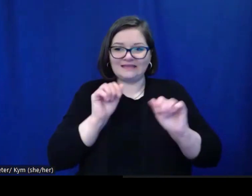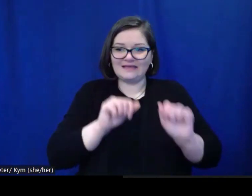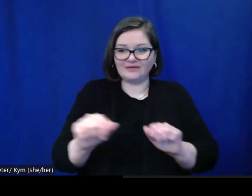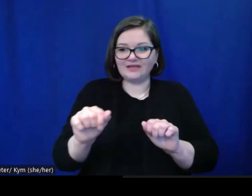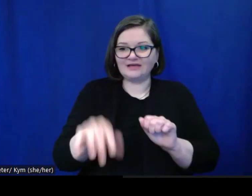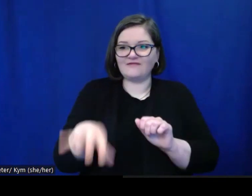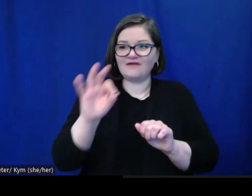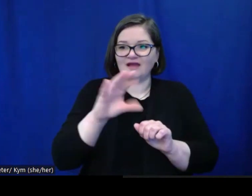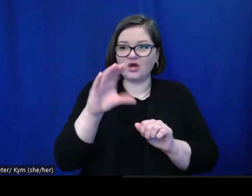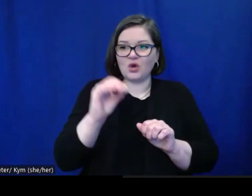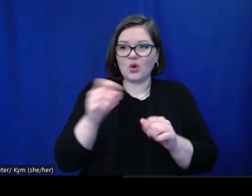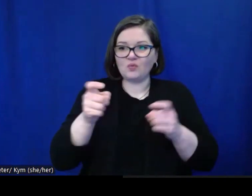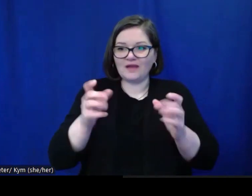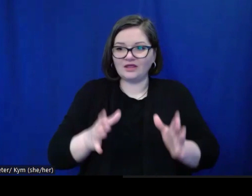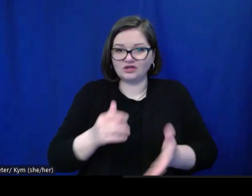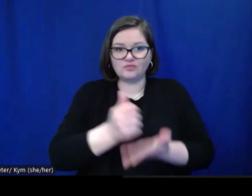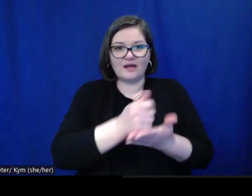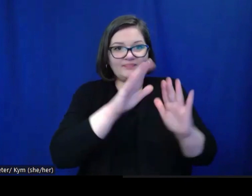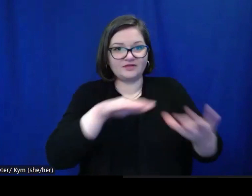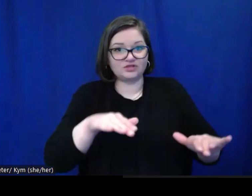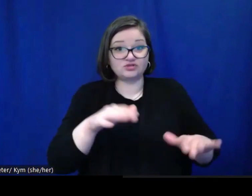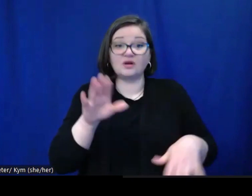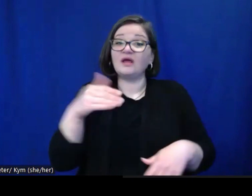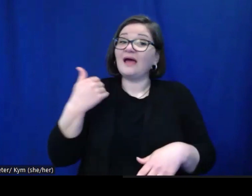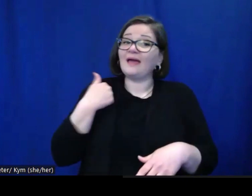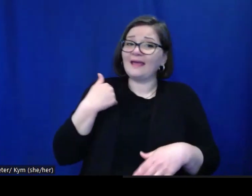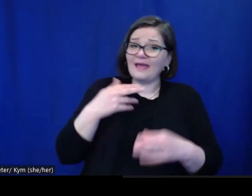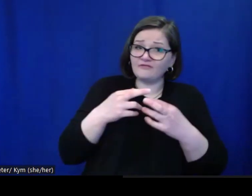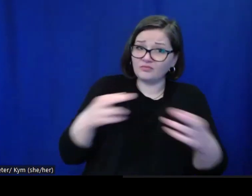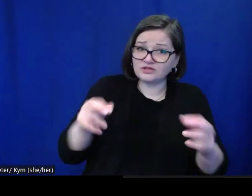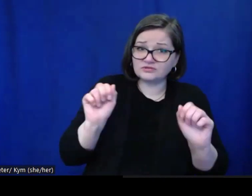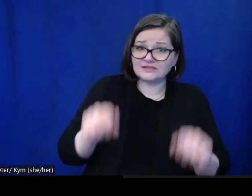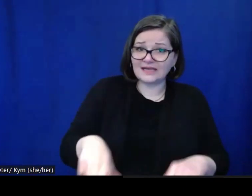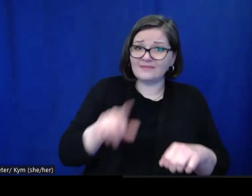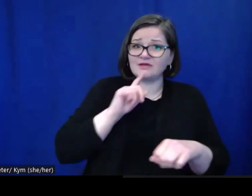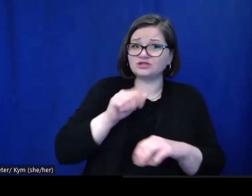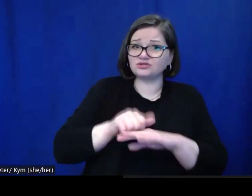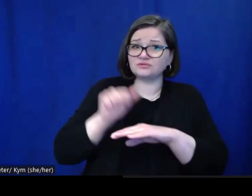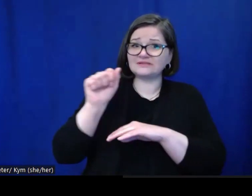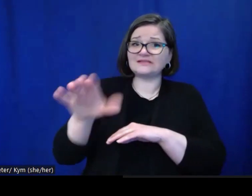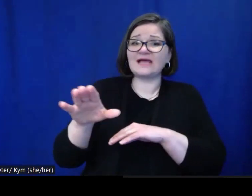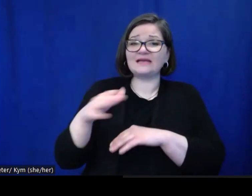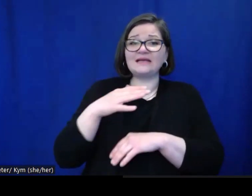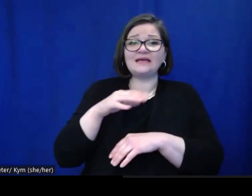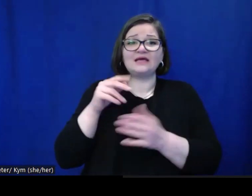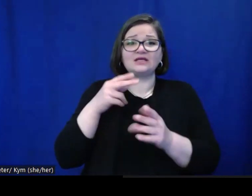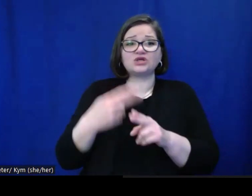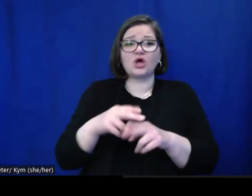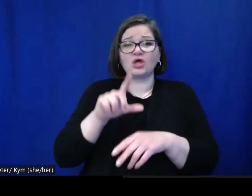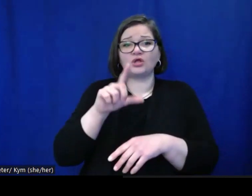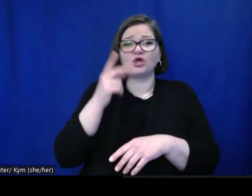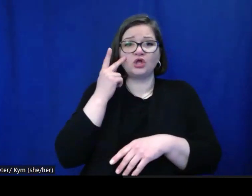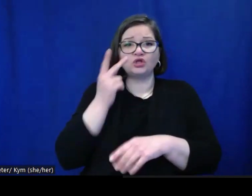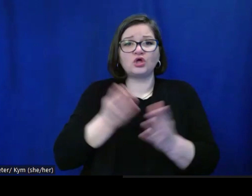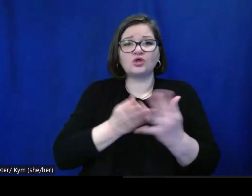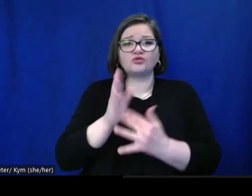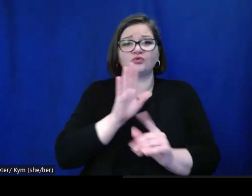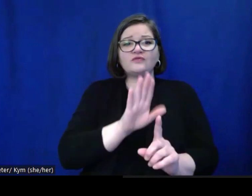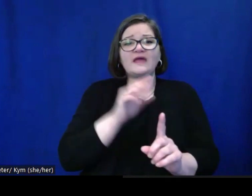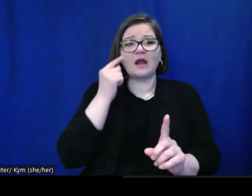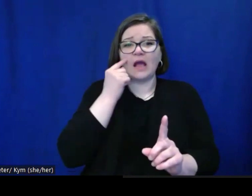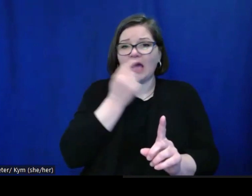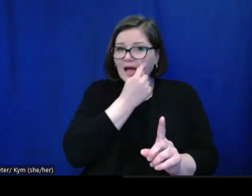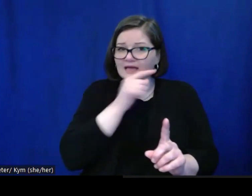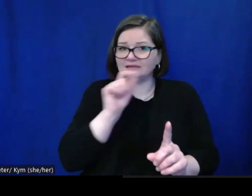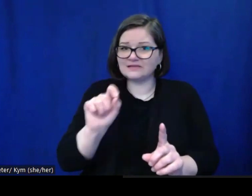children. There is a resource, and I can make sure that's sent to you. It's lookthroughtheireyes.org. That's where I found the